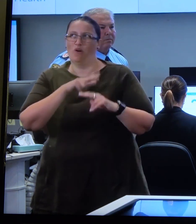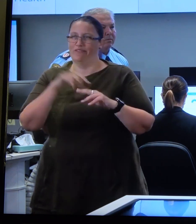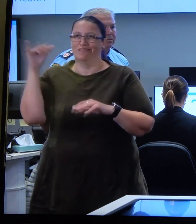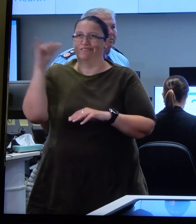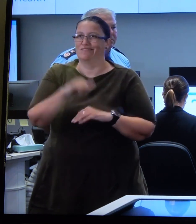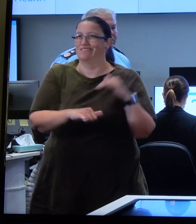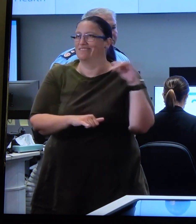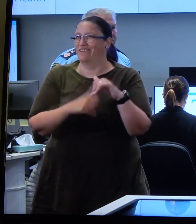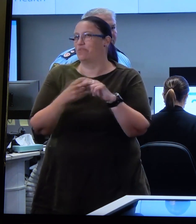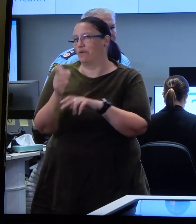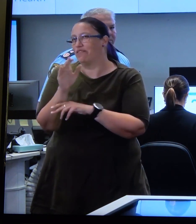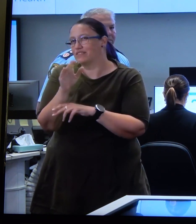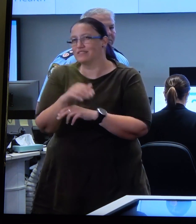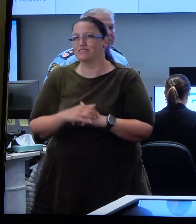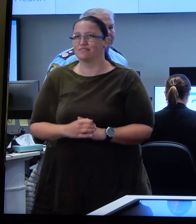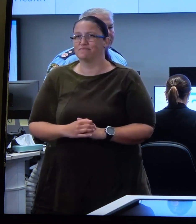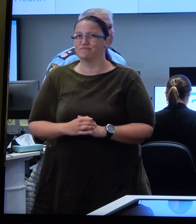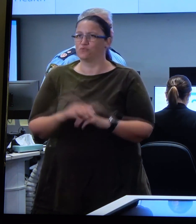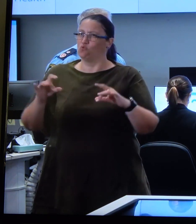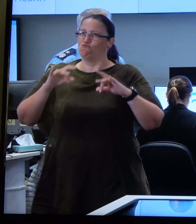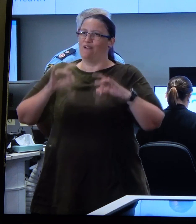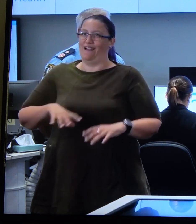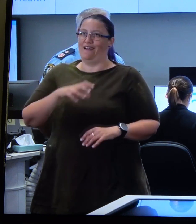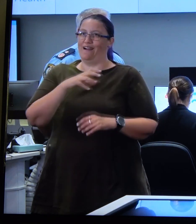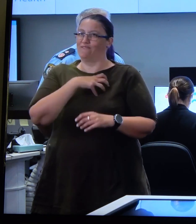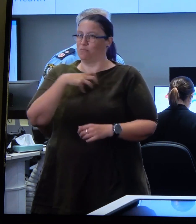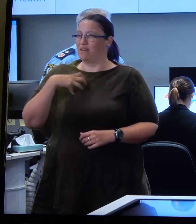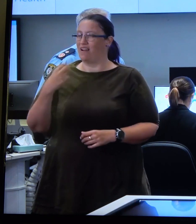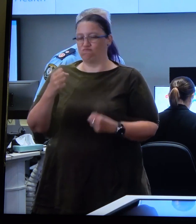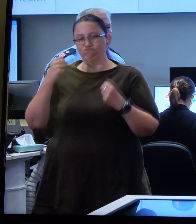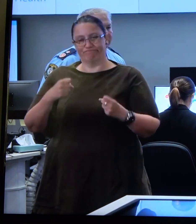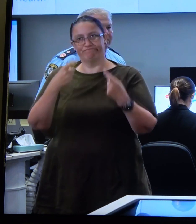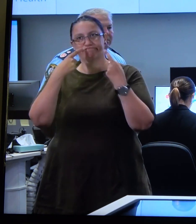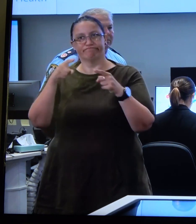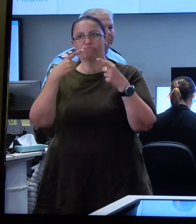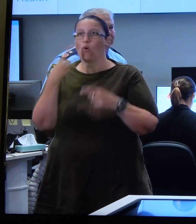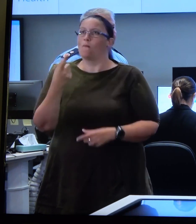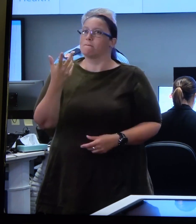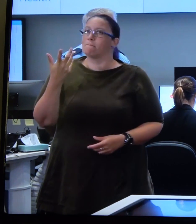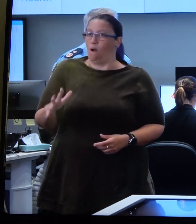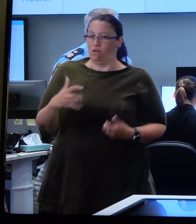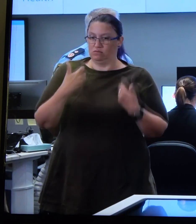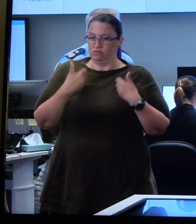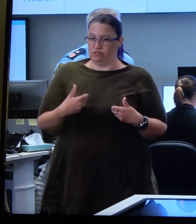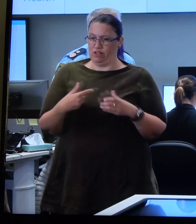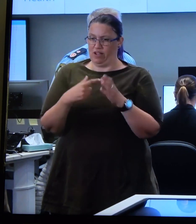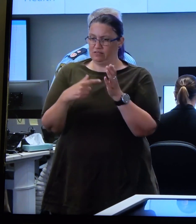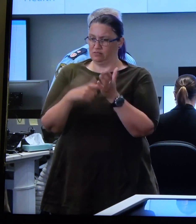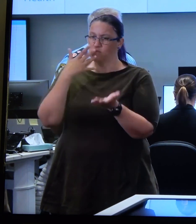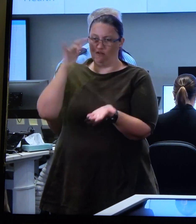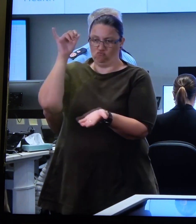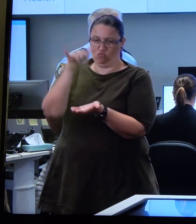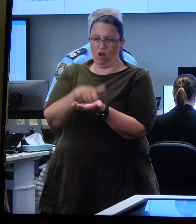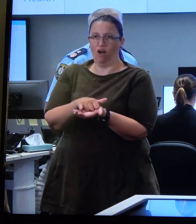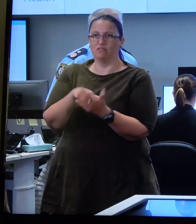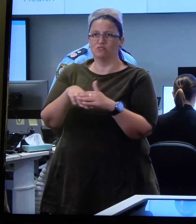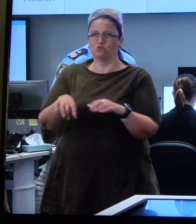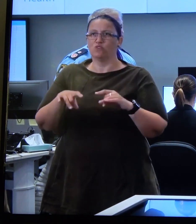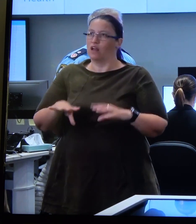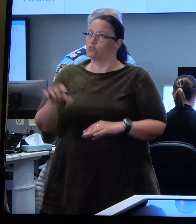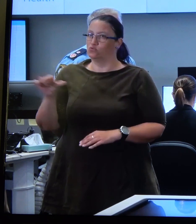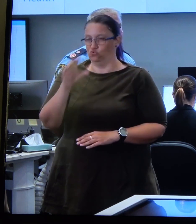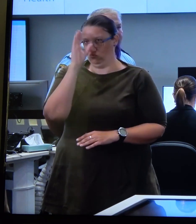have undertaken to ensure that there's strong messaging that anyone who is sick at the borders should